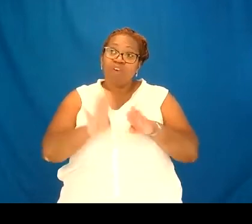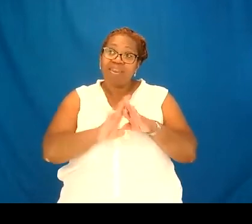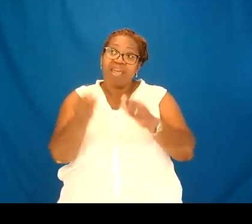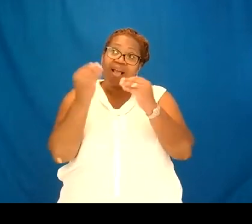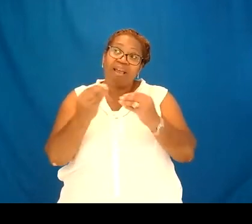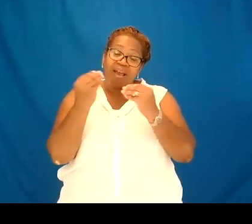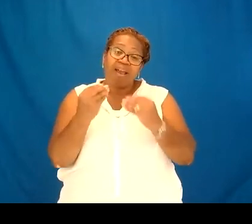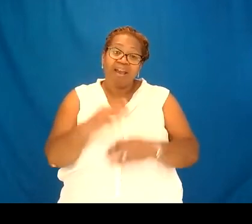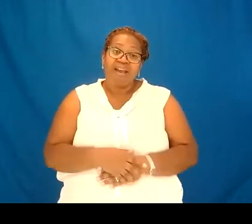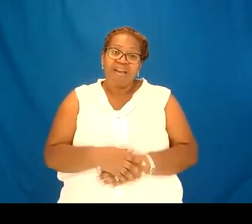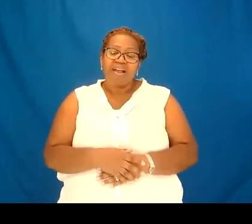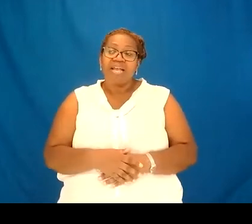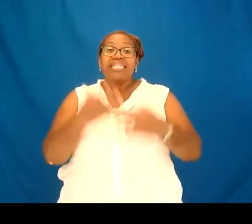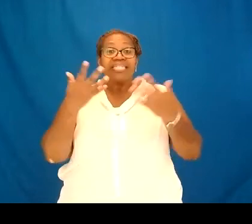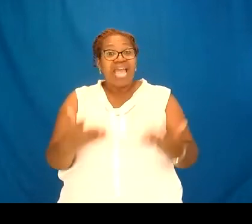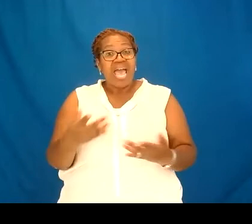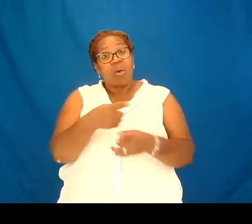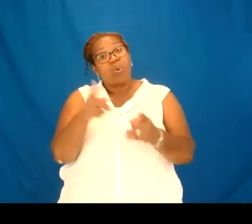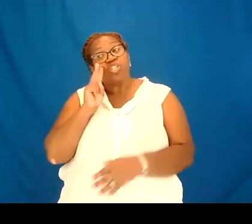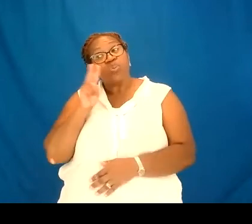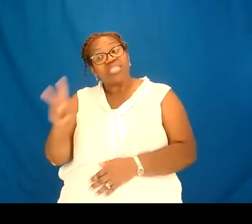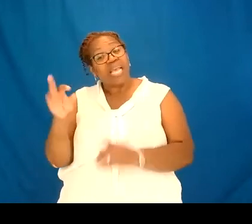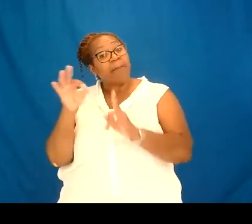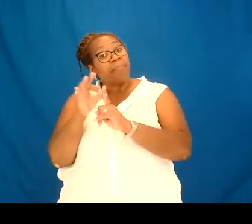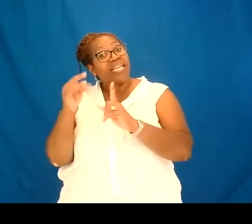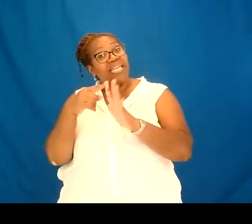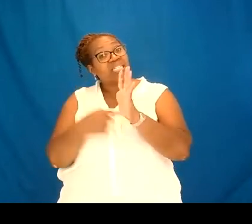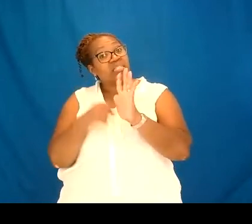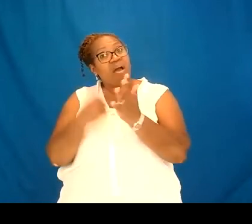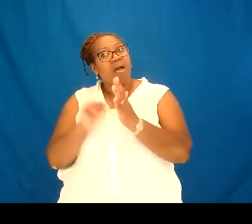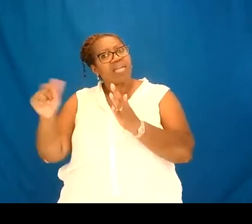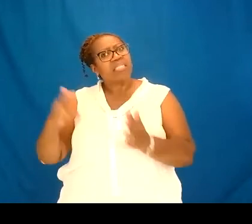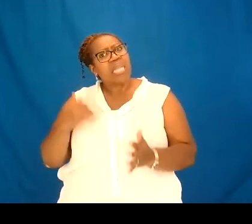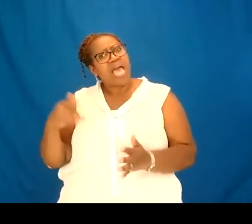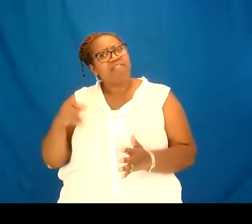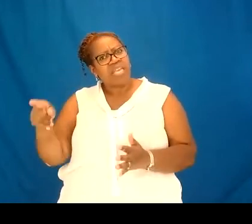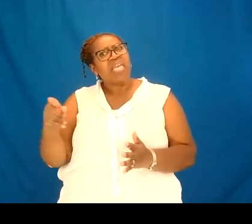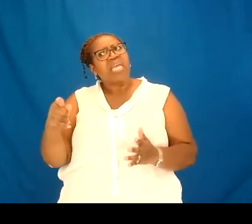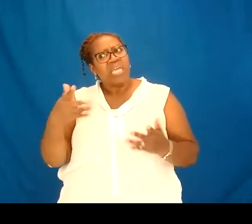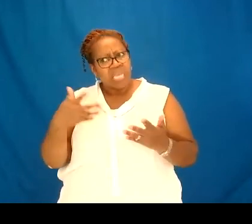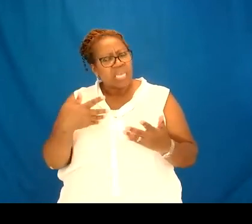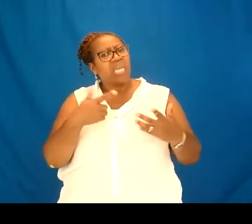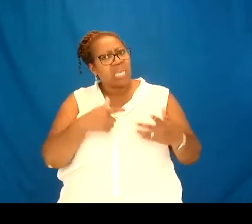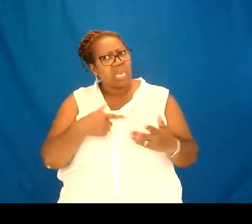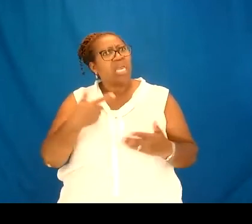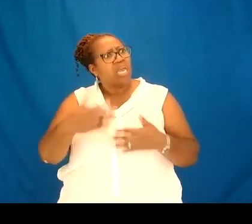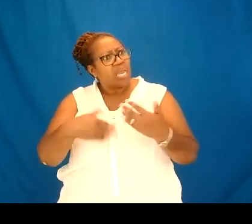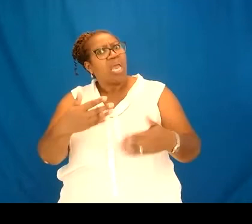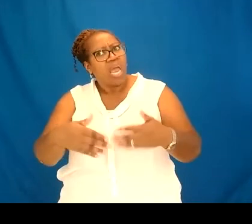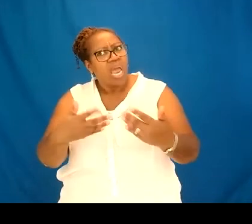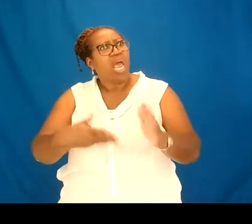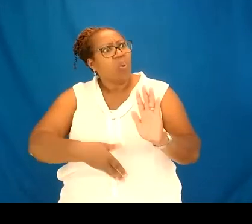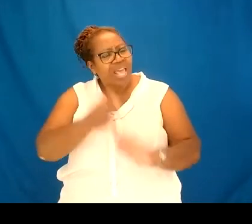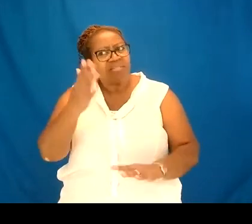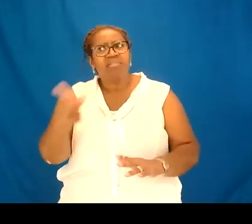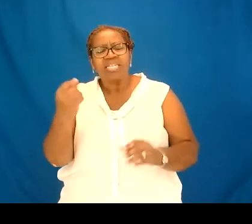you can see in Peter's life, too, that he, too, went on to do many great things for Jesus. He was instrumental to the early